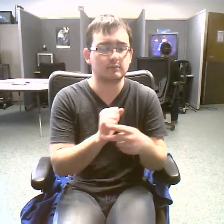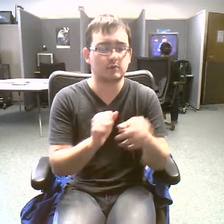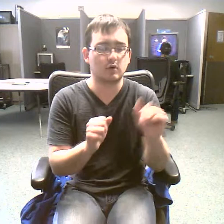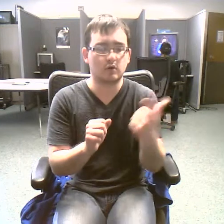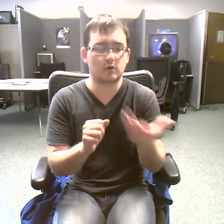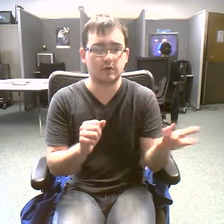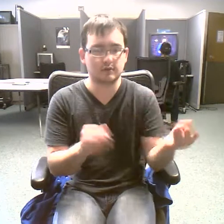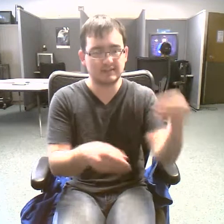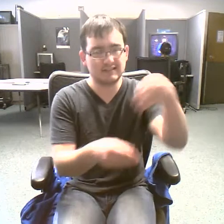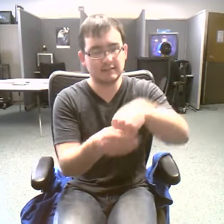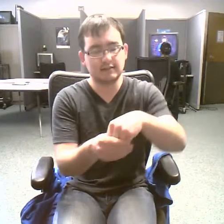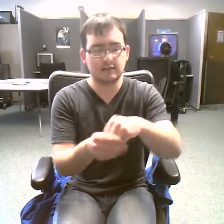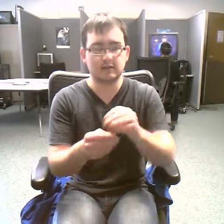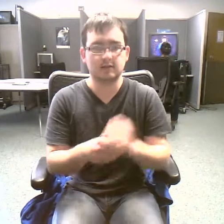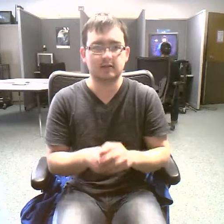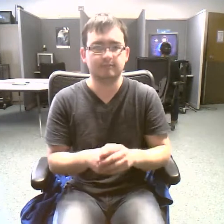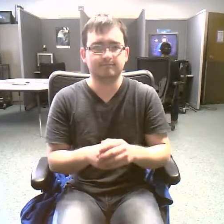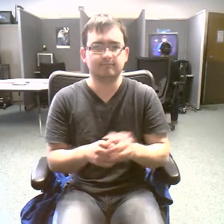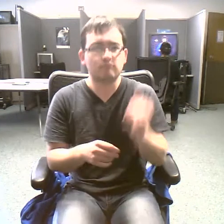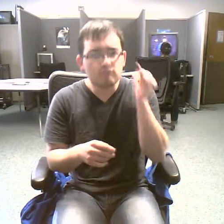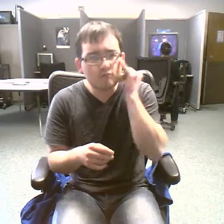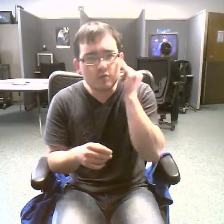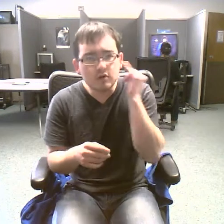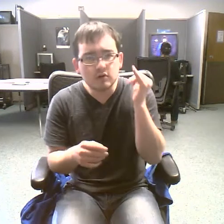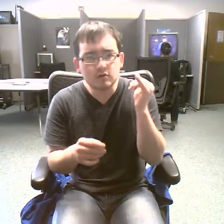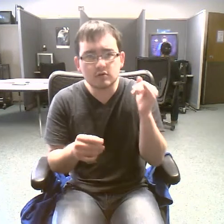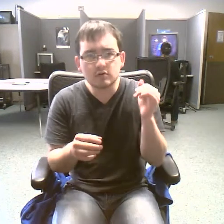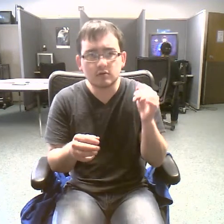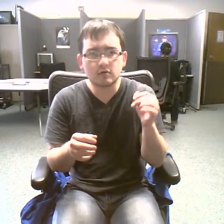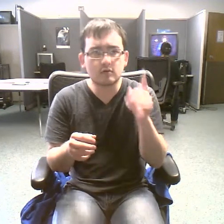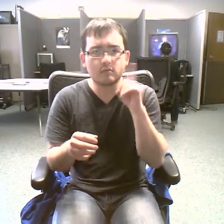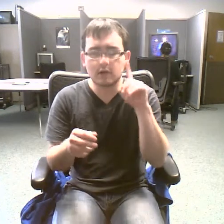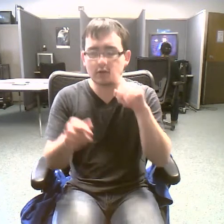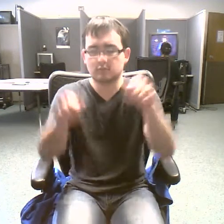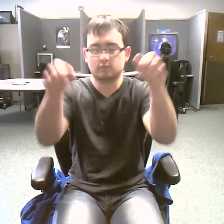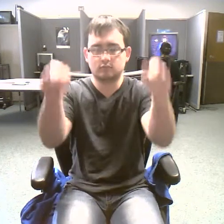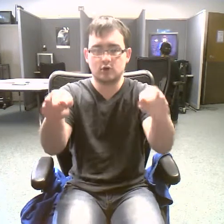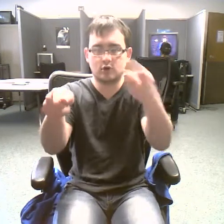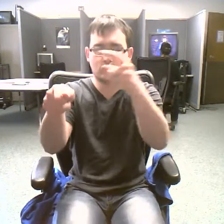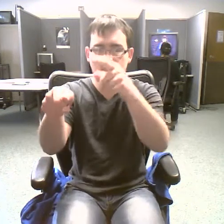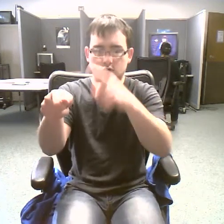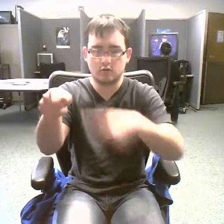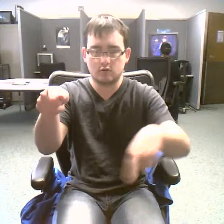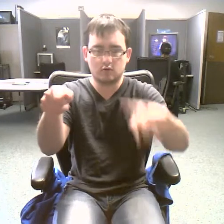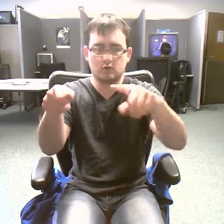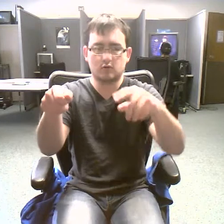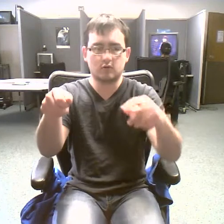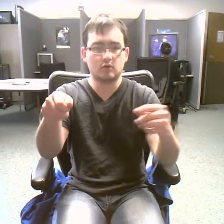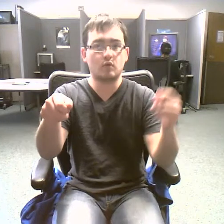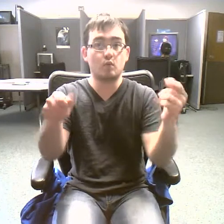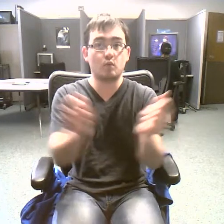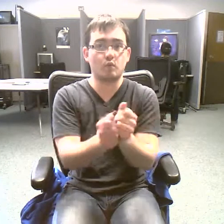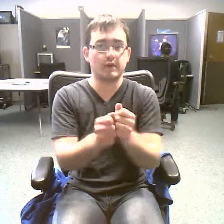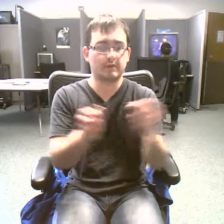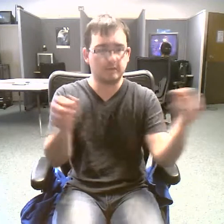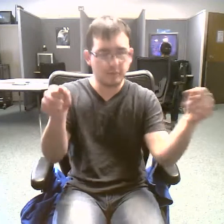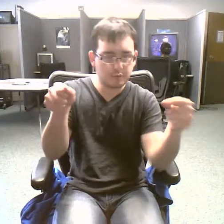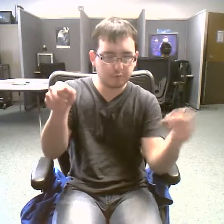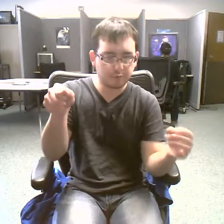it like a big plastic bag with some tiny holes. That bag holds all of the cell's pieces